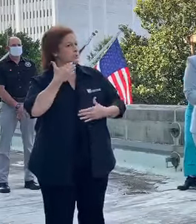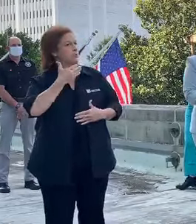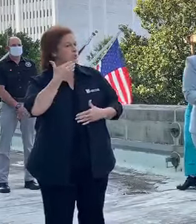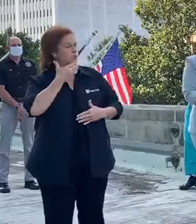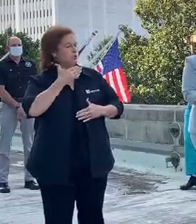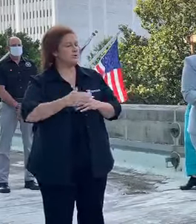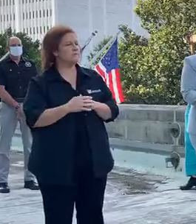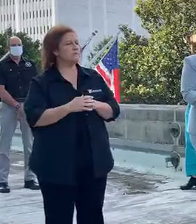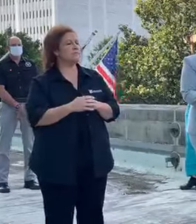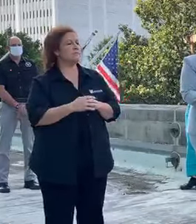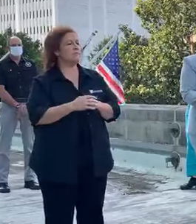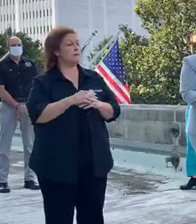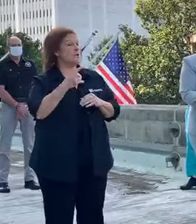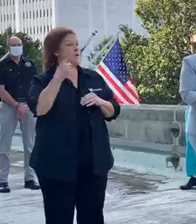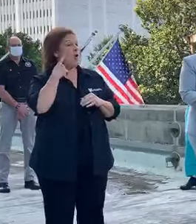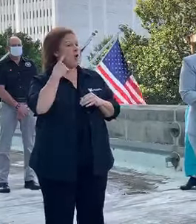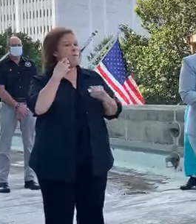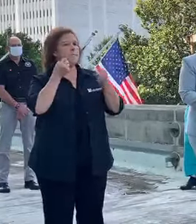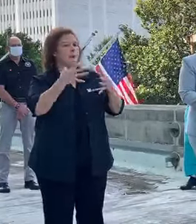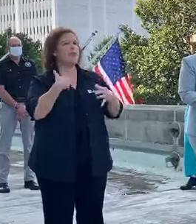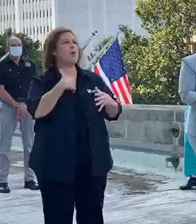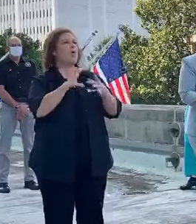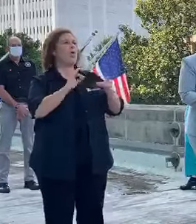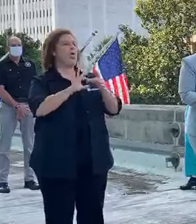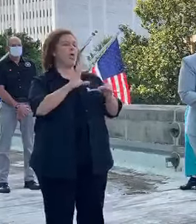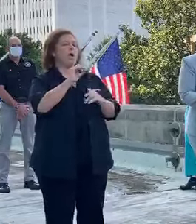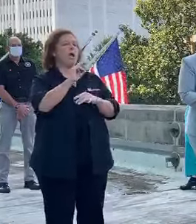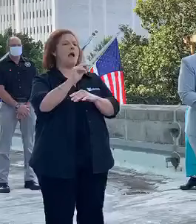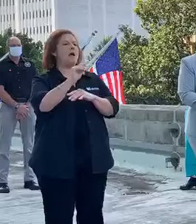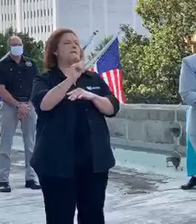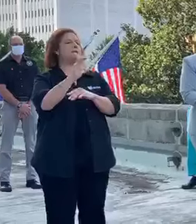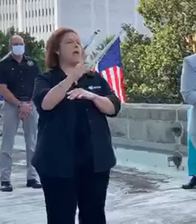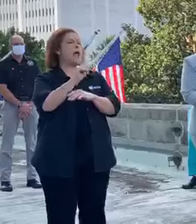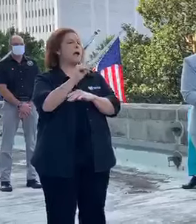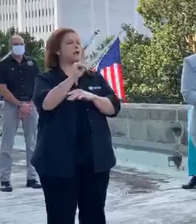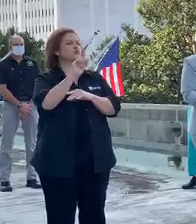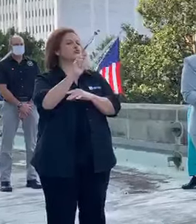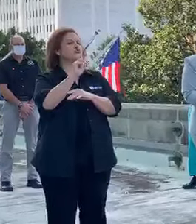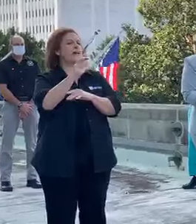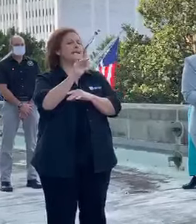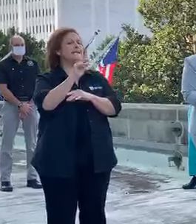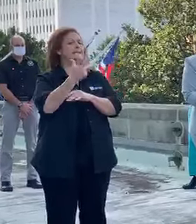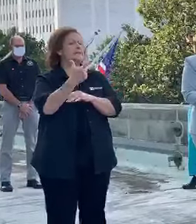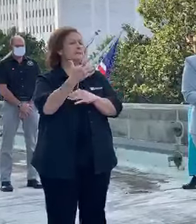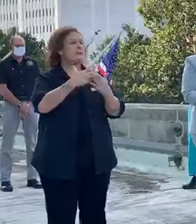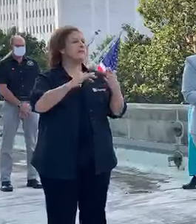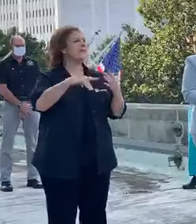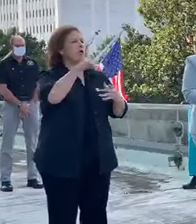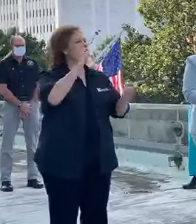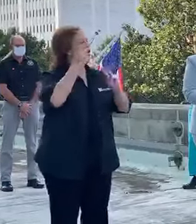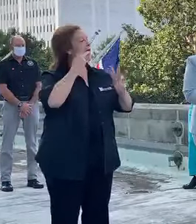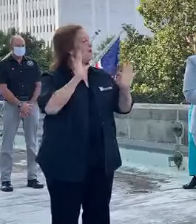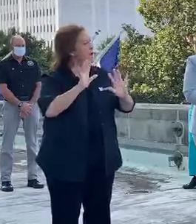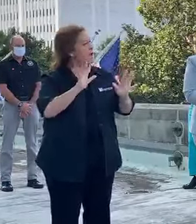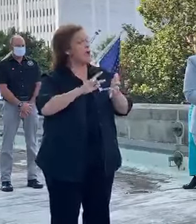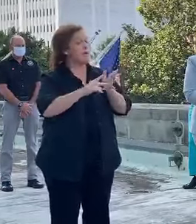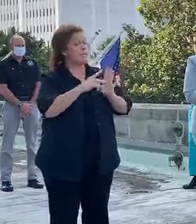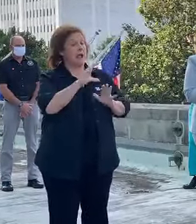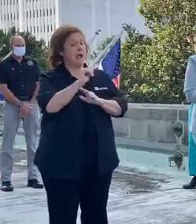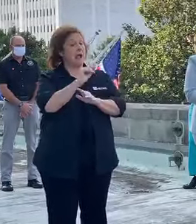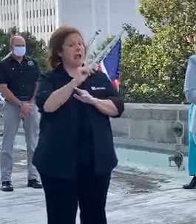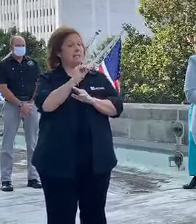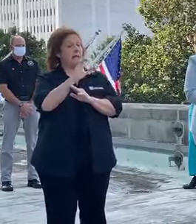contact tracing. You've heard a lot about contact tracing, even misconstrued some of my words, but contact